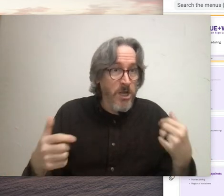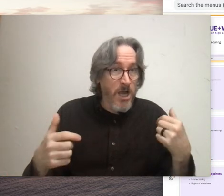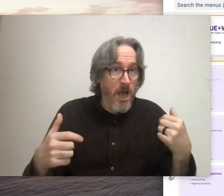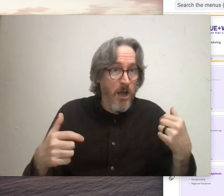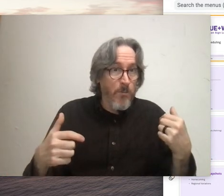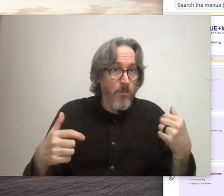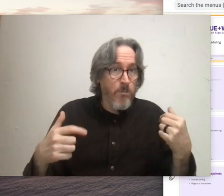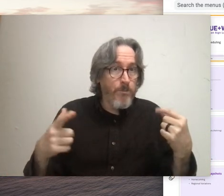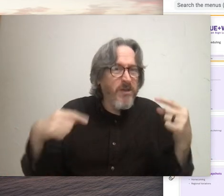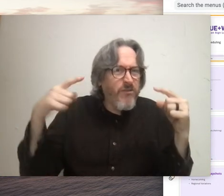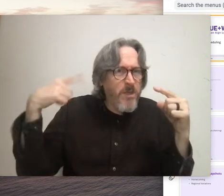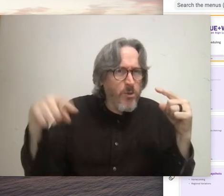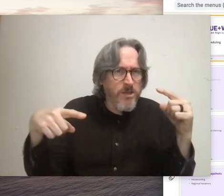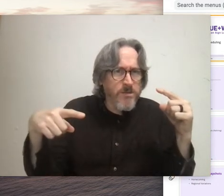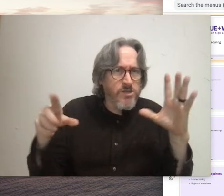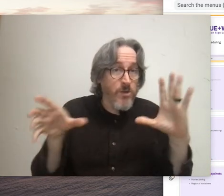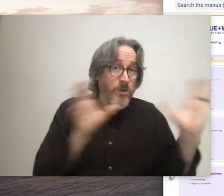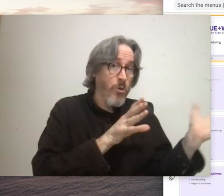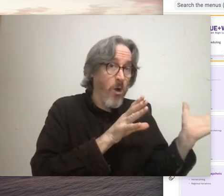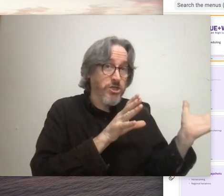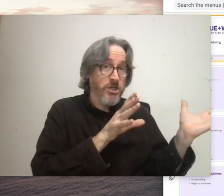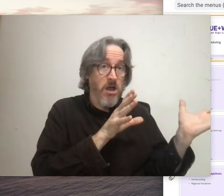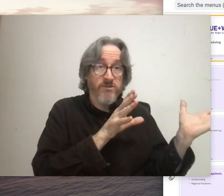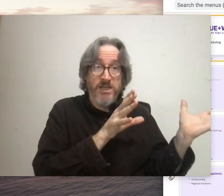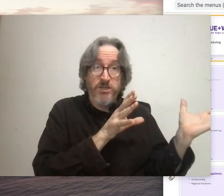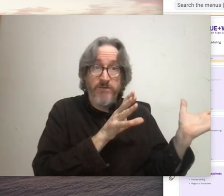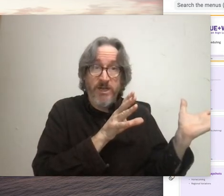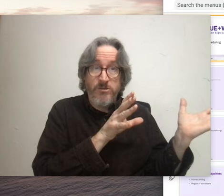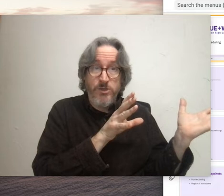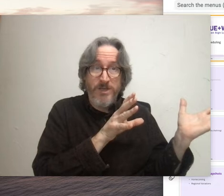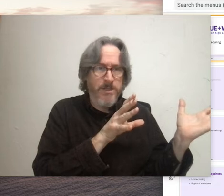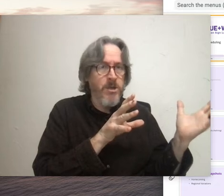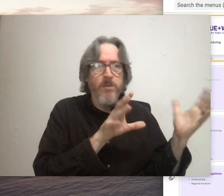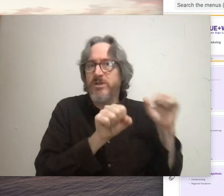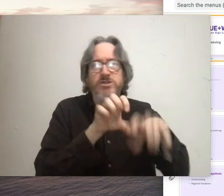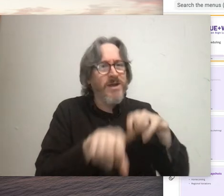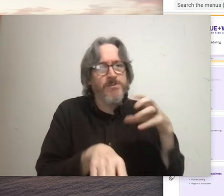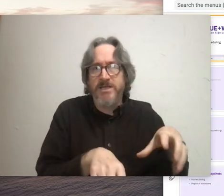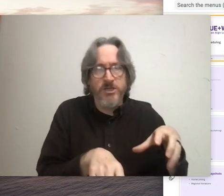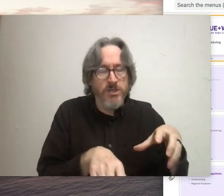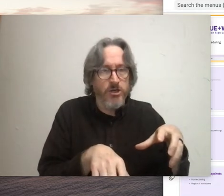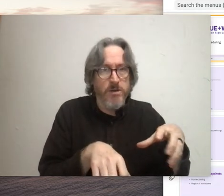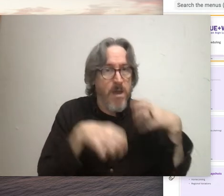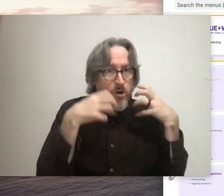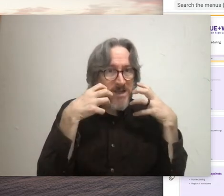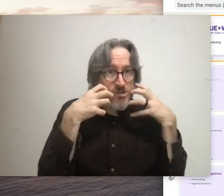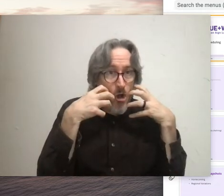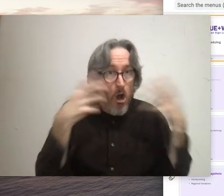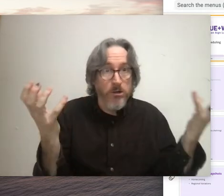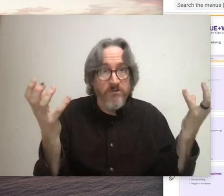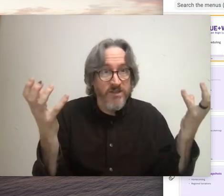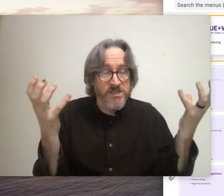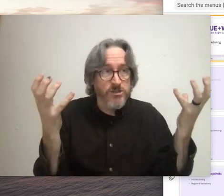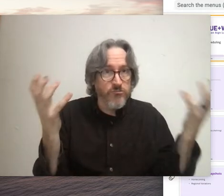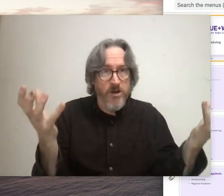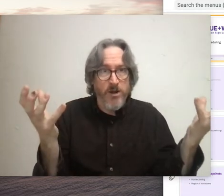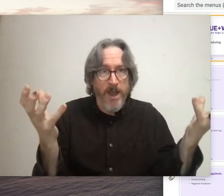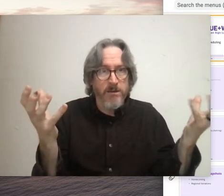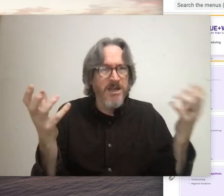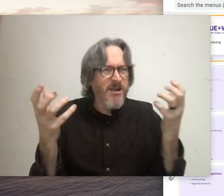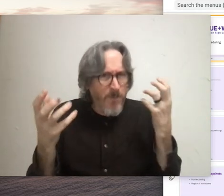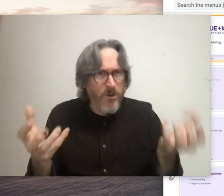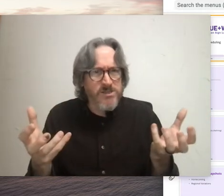you. Be familiar with them so that when you watch the conversation videos, you can get them. But there's no expectation that you're going to memorize all of these